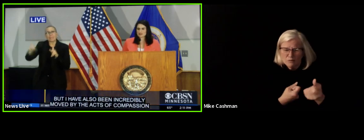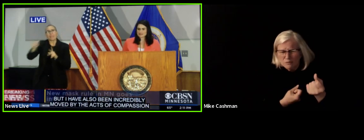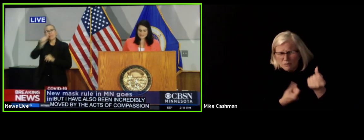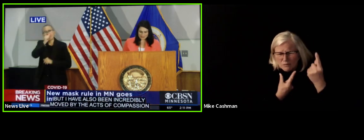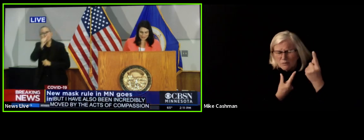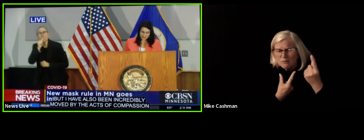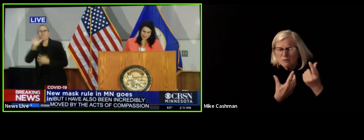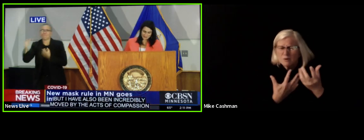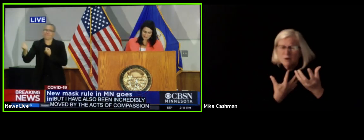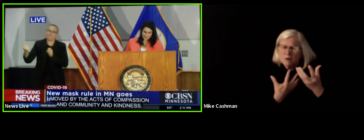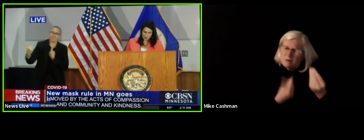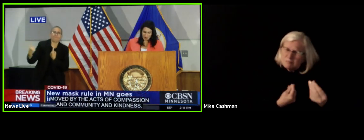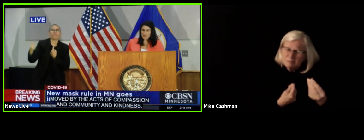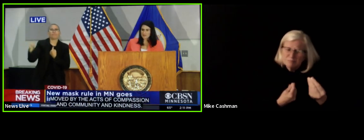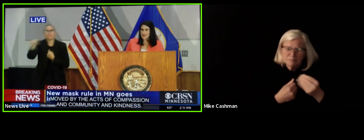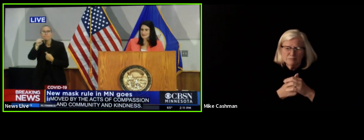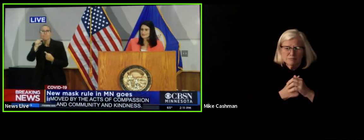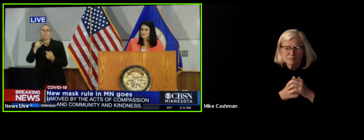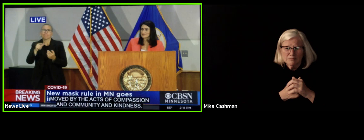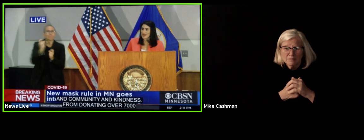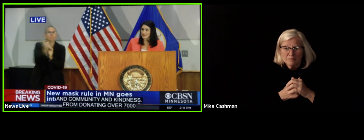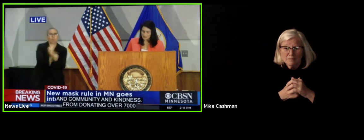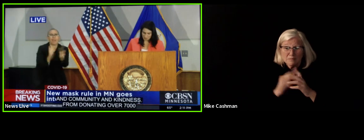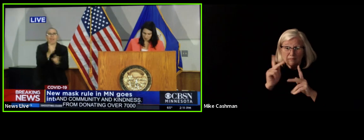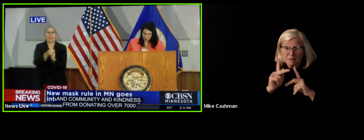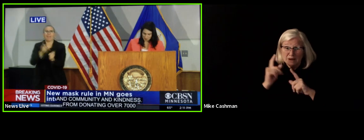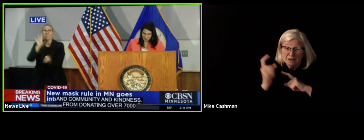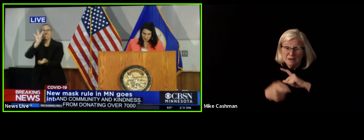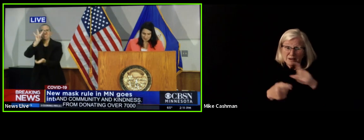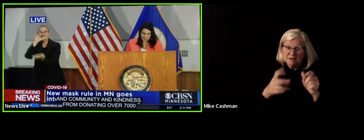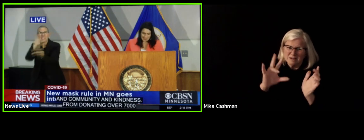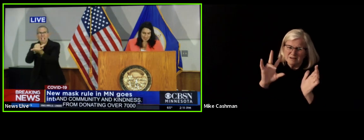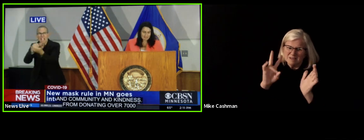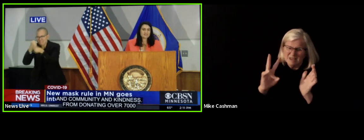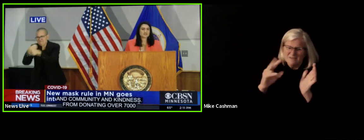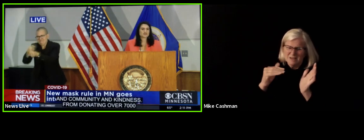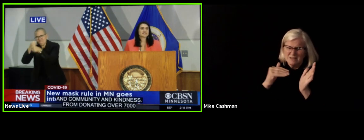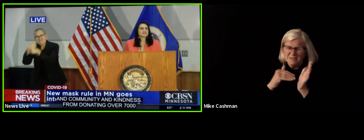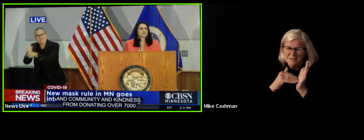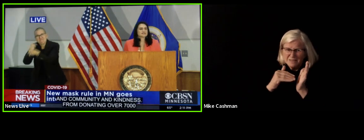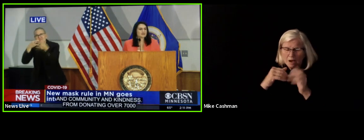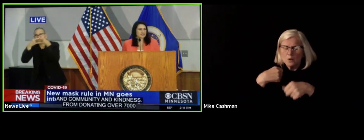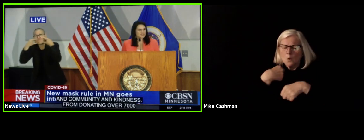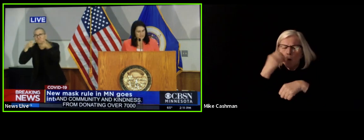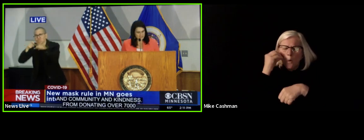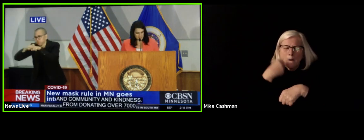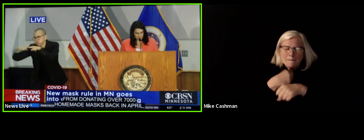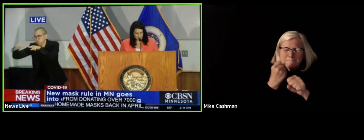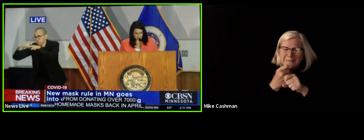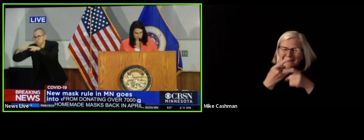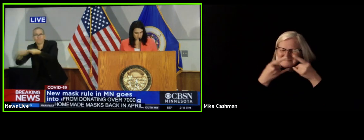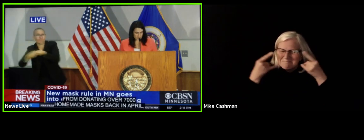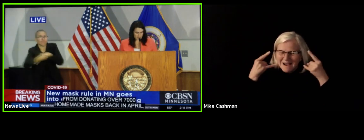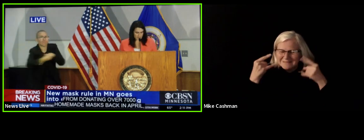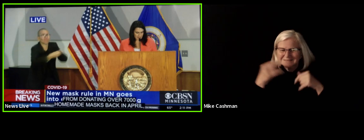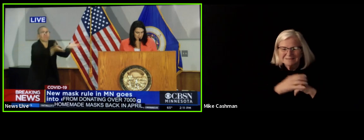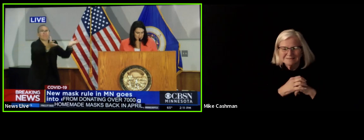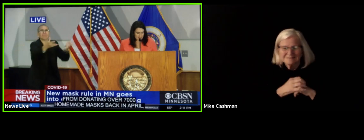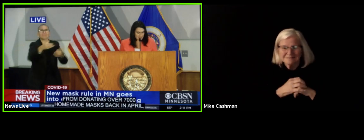over 7,000 homemade masks back in April, to taking to the streets to demand justice for George